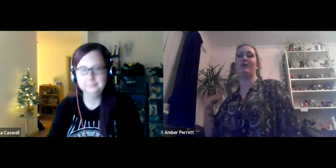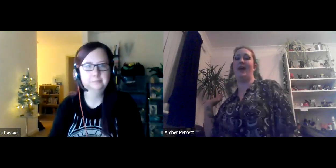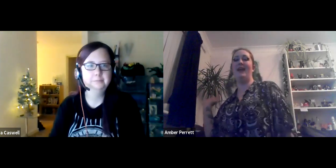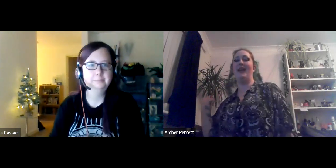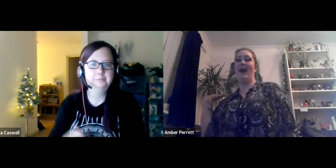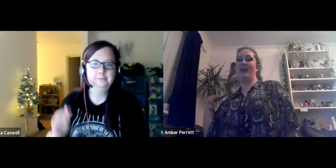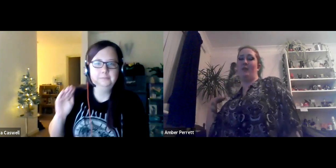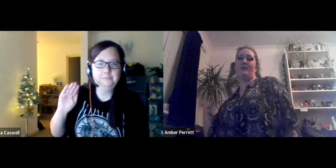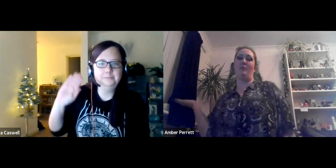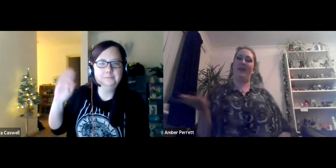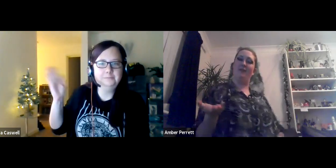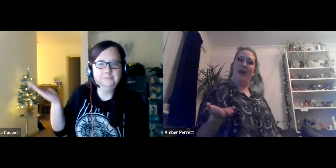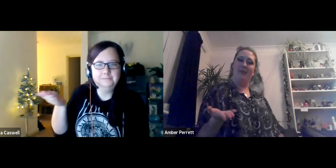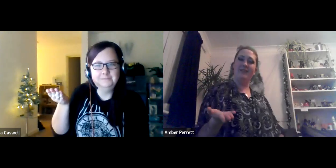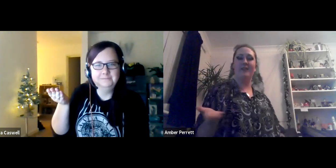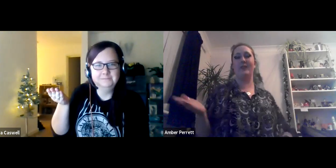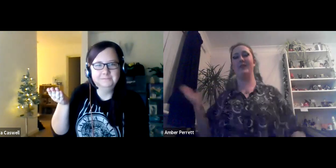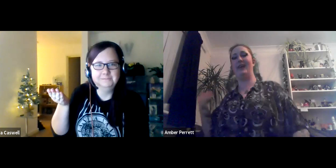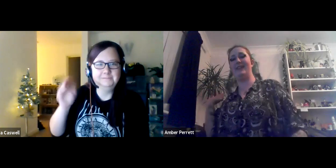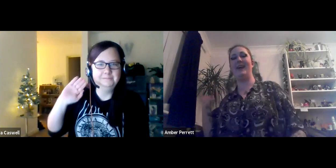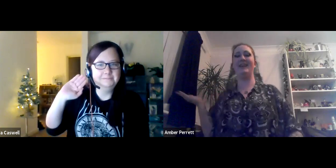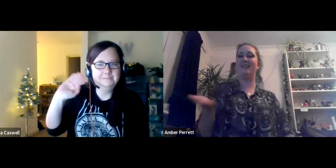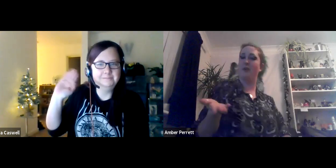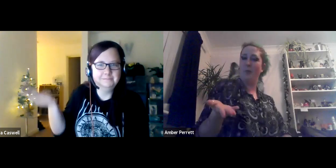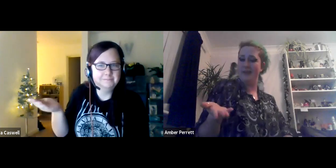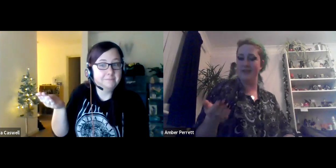tray and you just bring it round from your, like, yeah, you're a waiter.